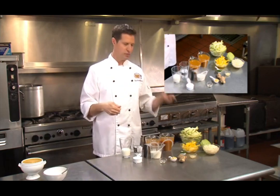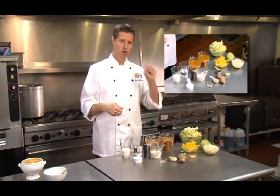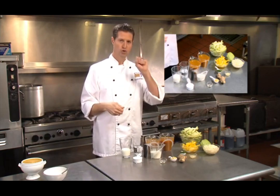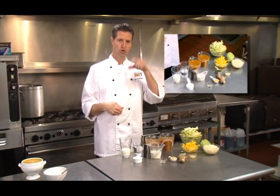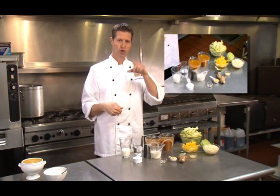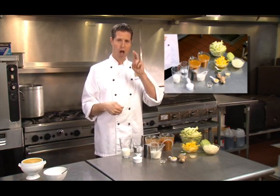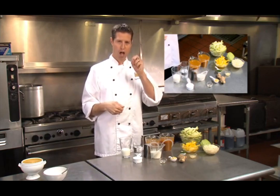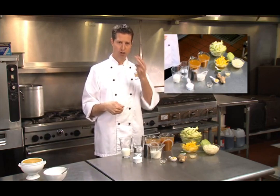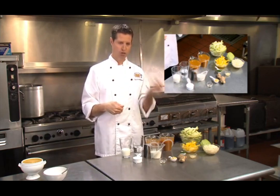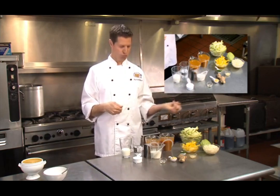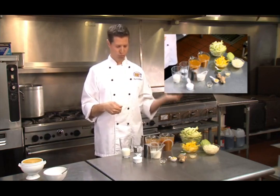Add the squash,